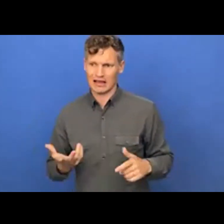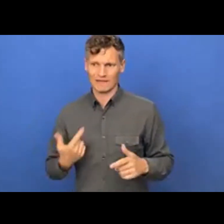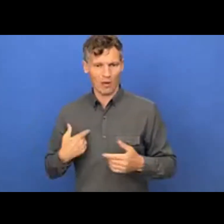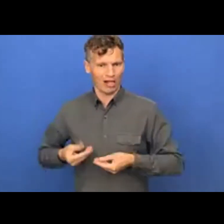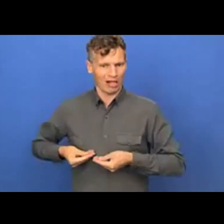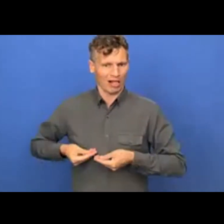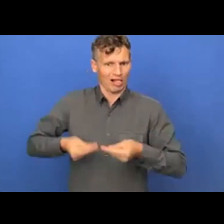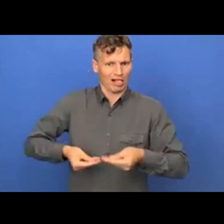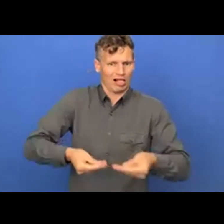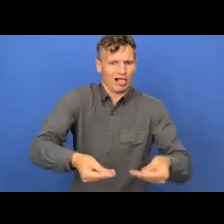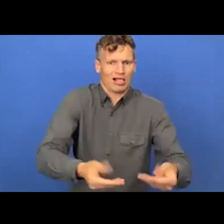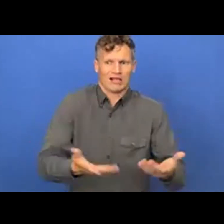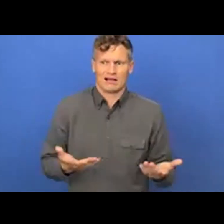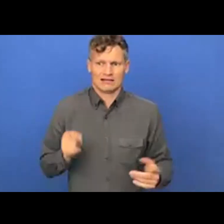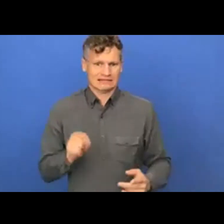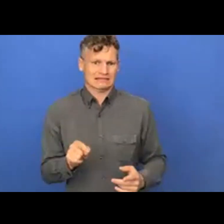Then thirdly,